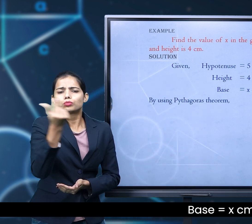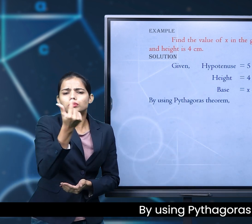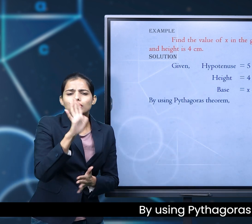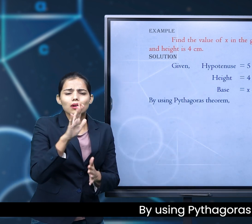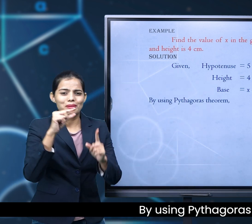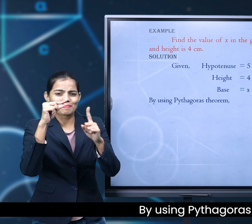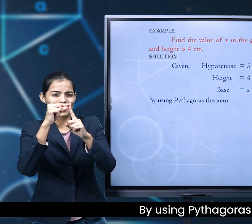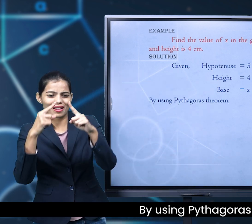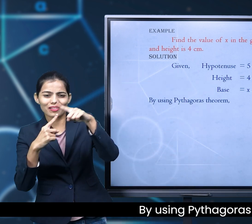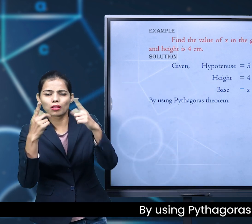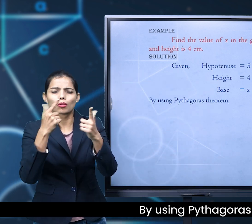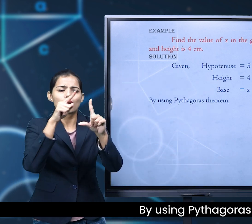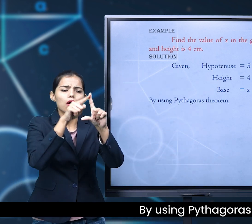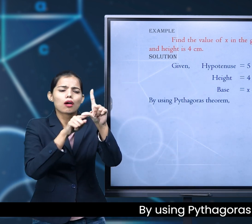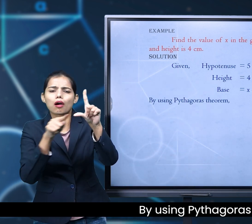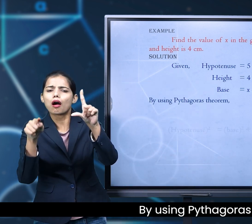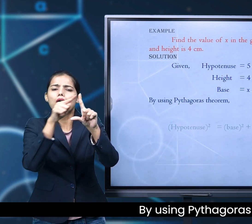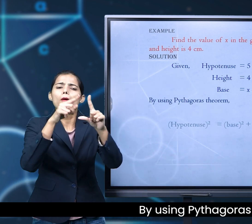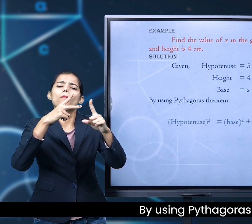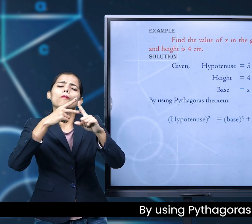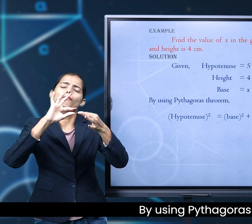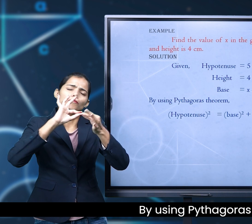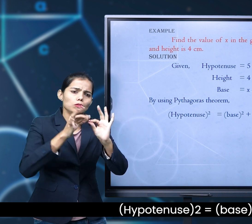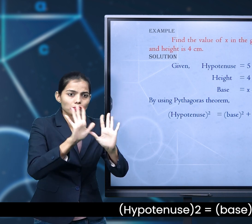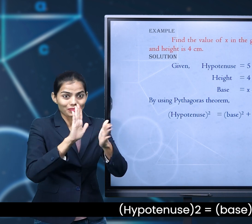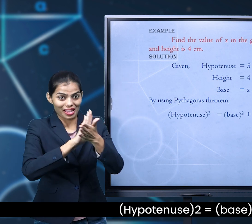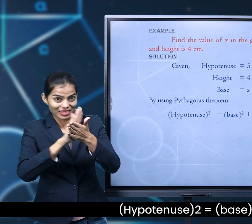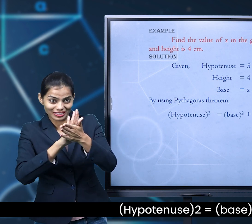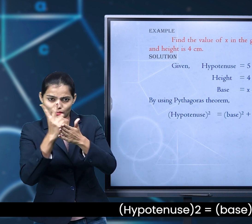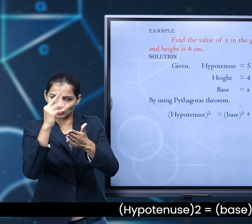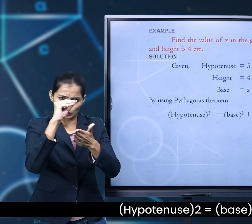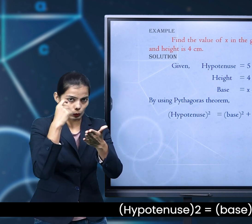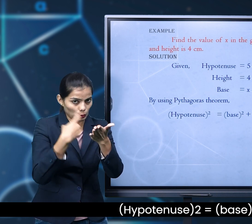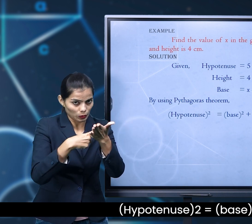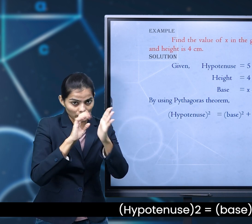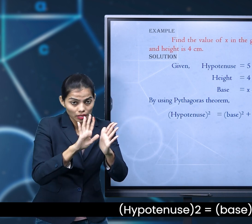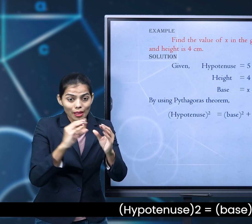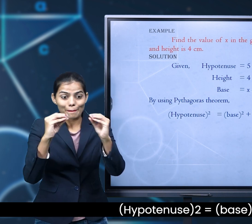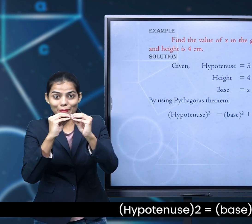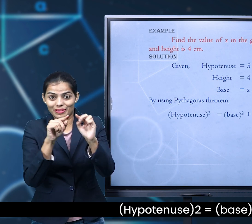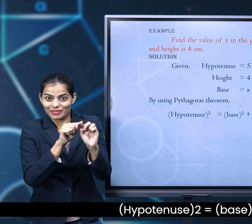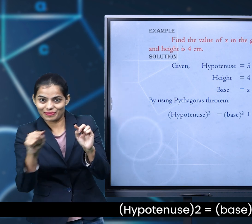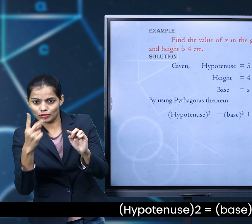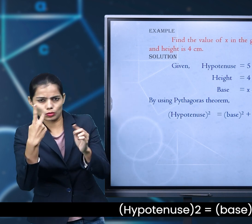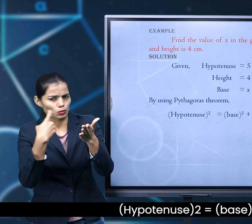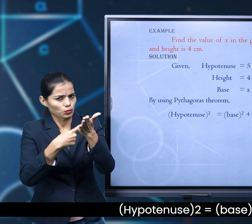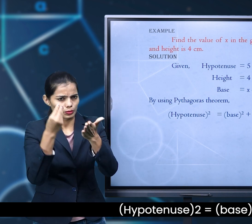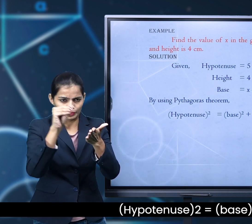By using Pythagorean theorem, hypotenuse square is equal to base square plus height